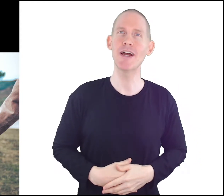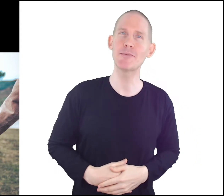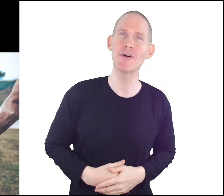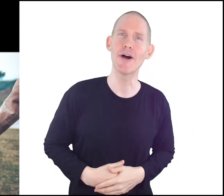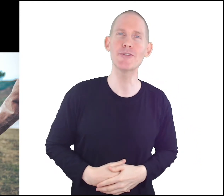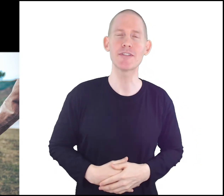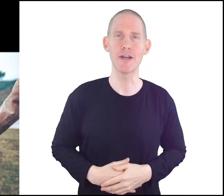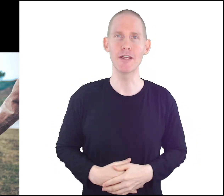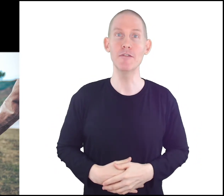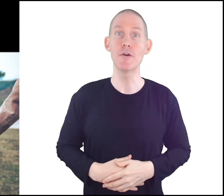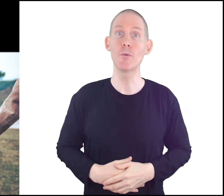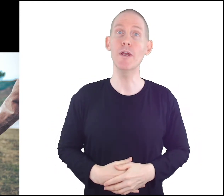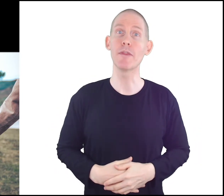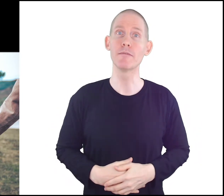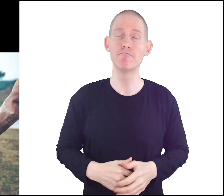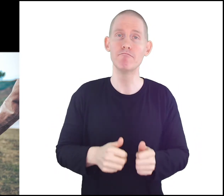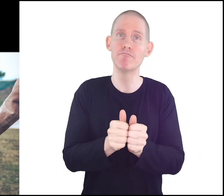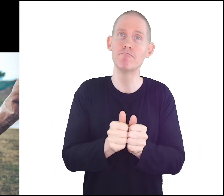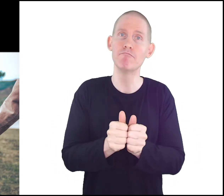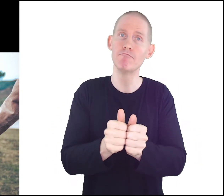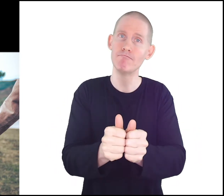about how to sign with.